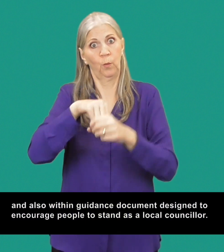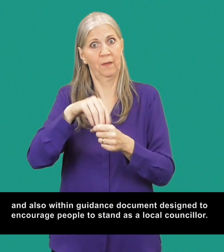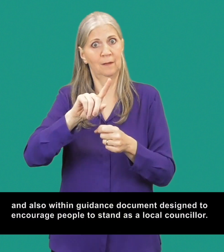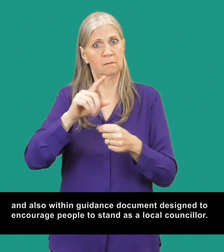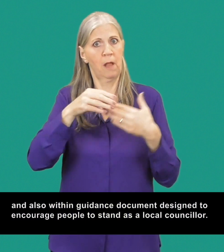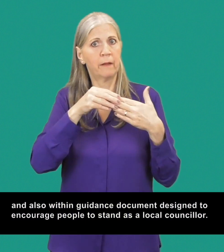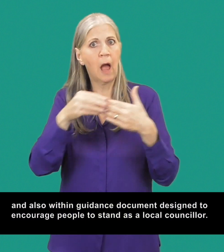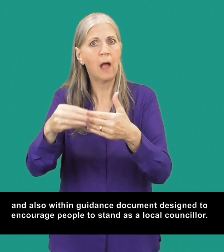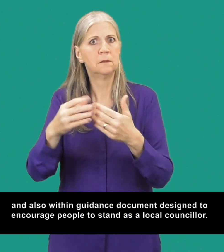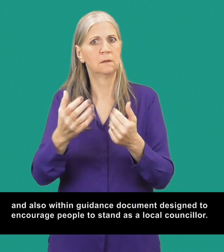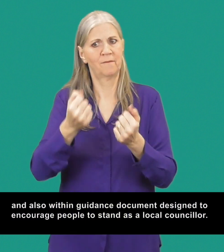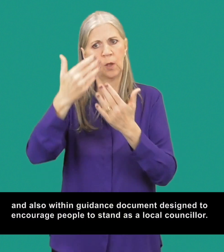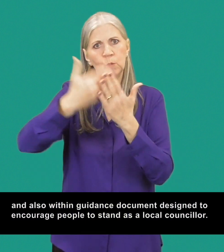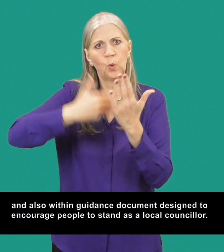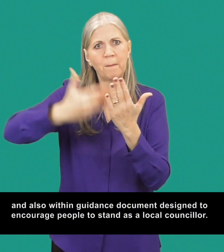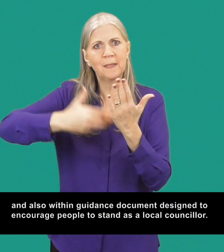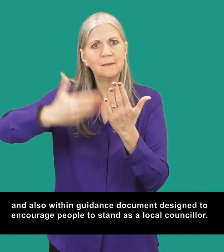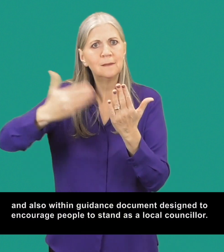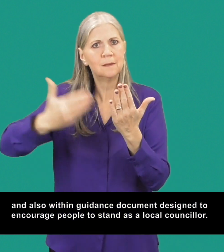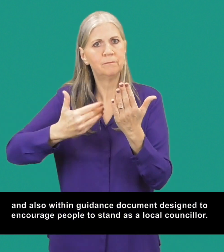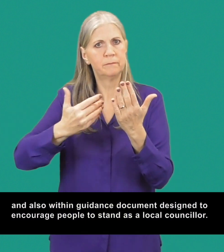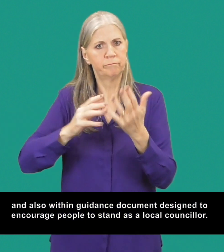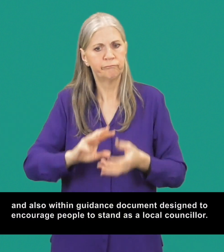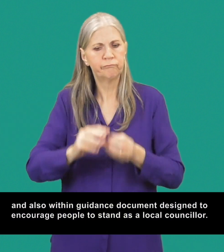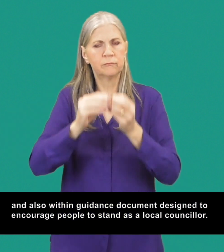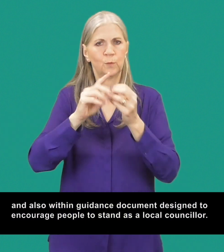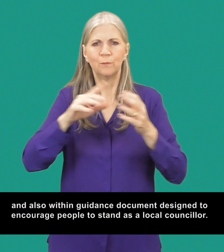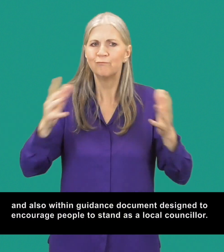to encourage people to stand as a local councillor.